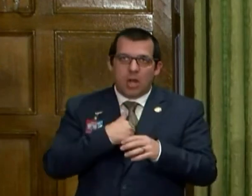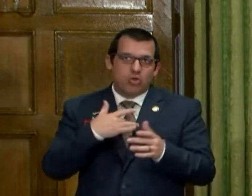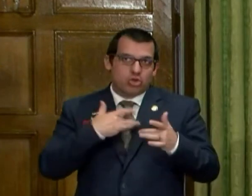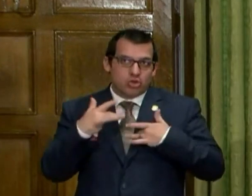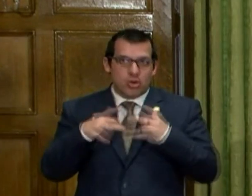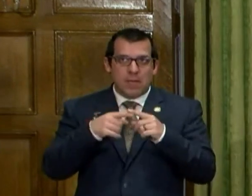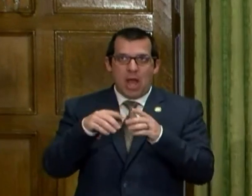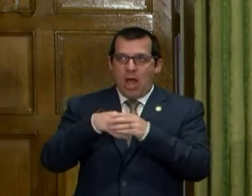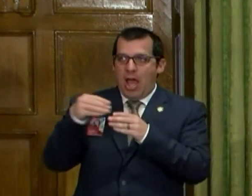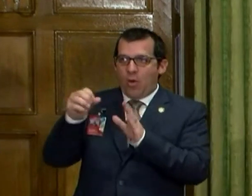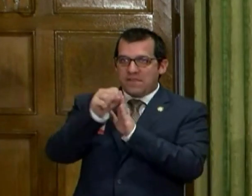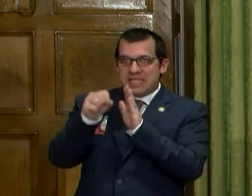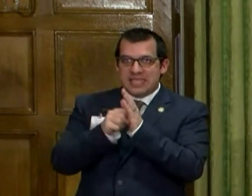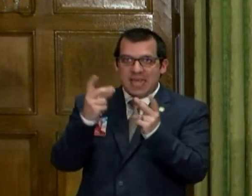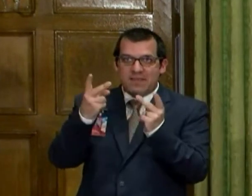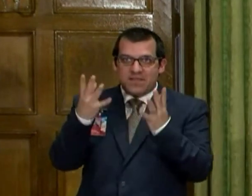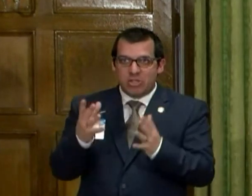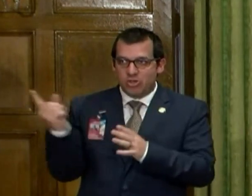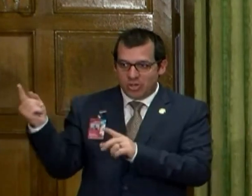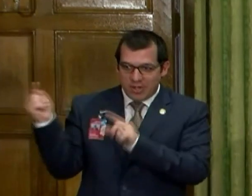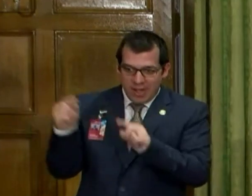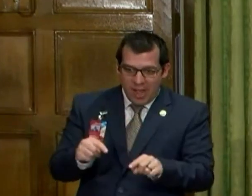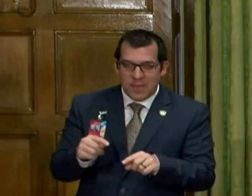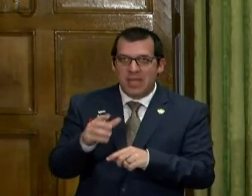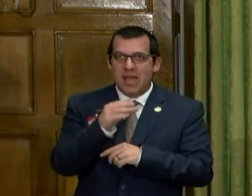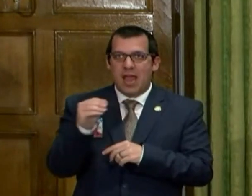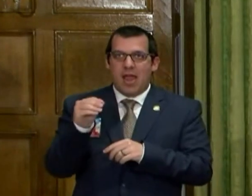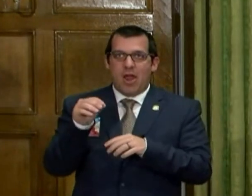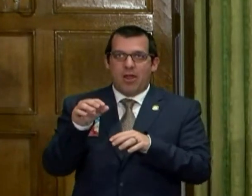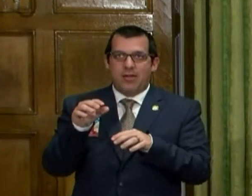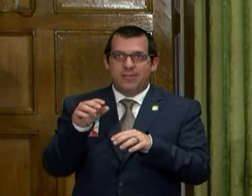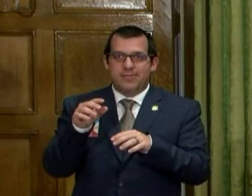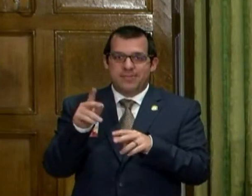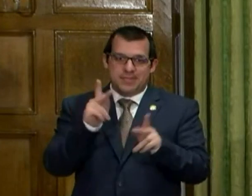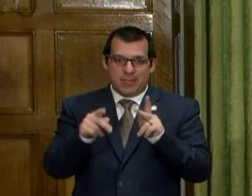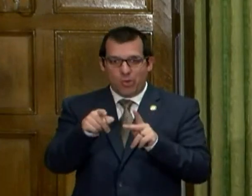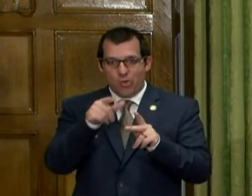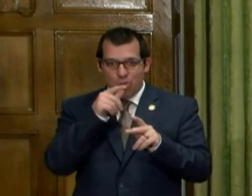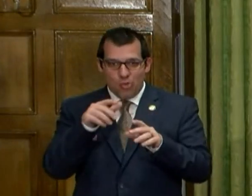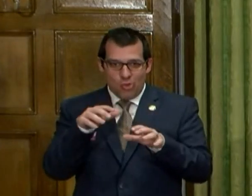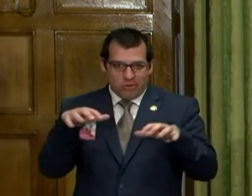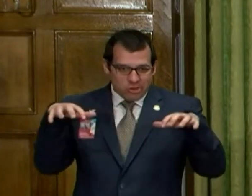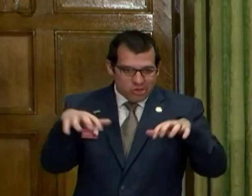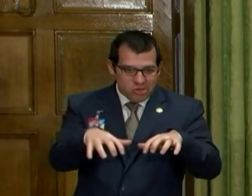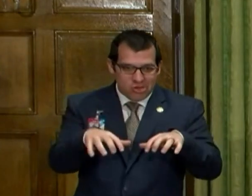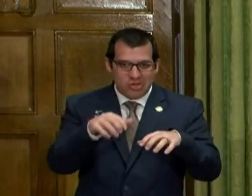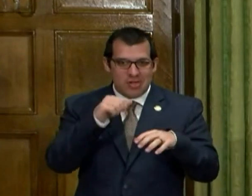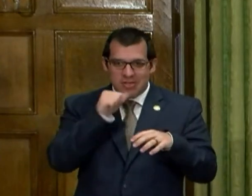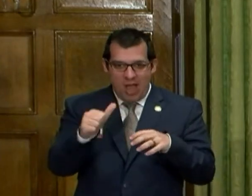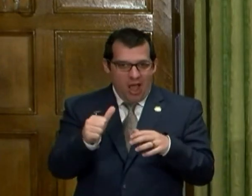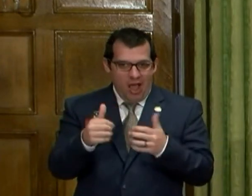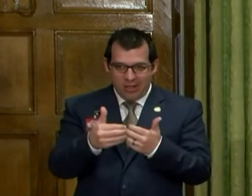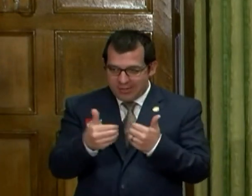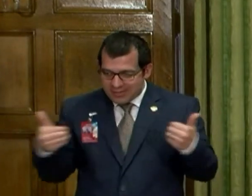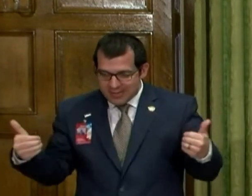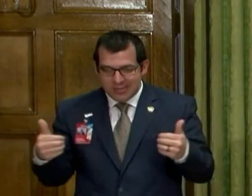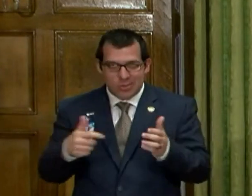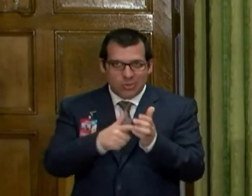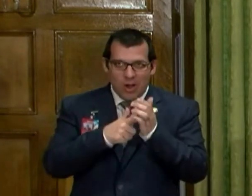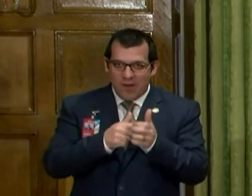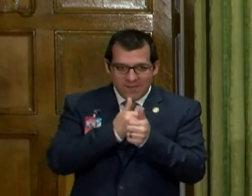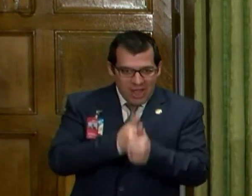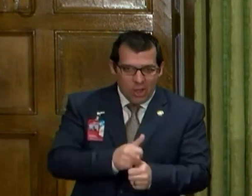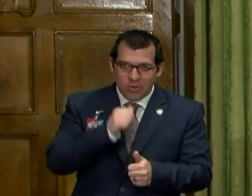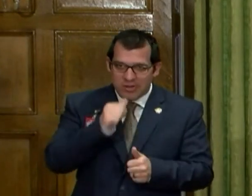about out-of-state visitors that are coming here, also about the crowds that are not following social distancing requirements